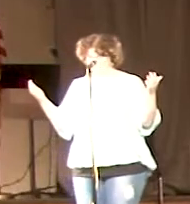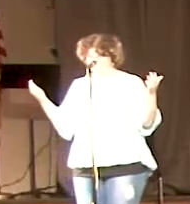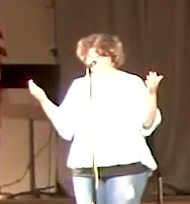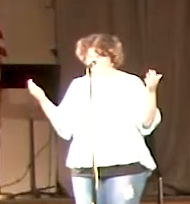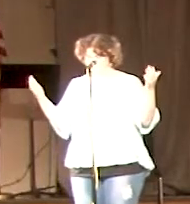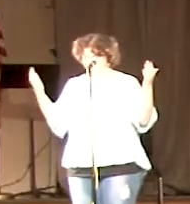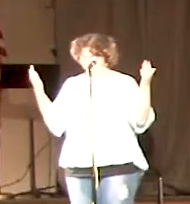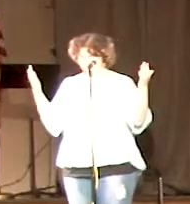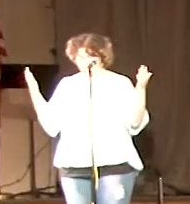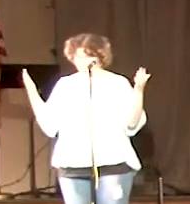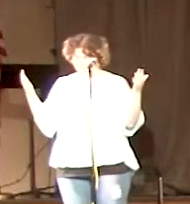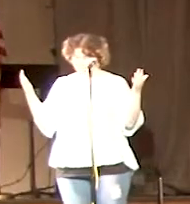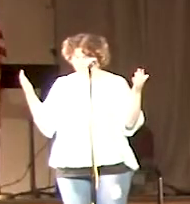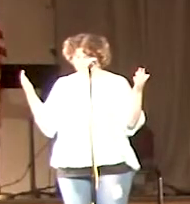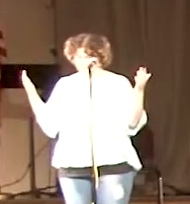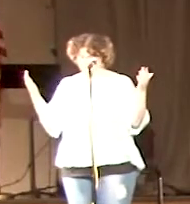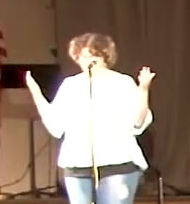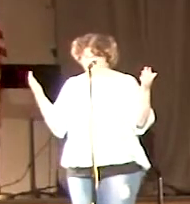So good.